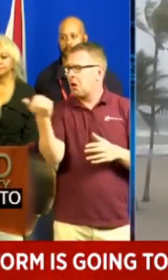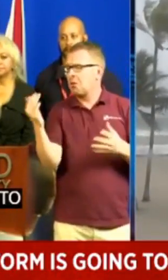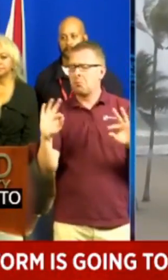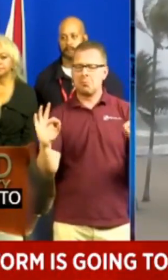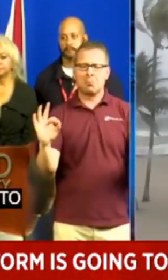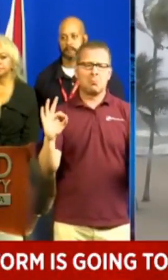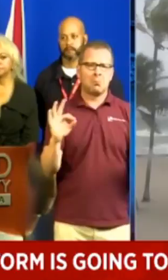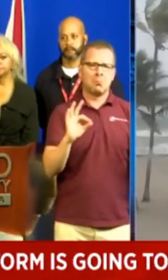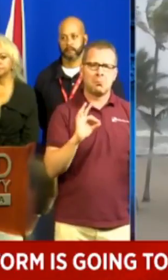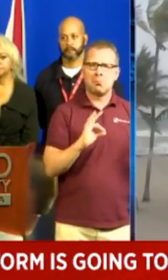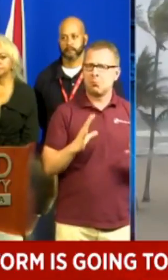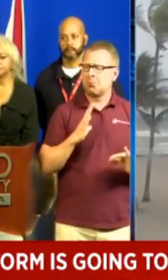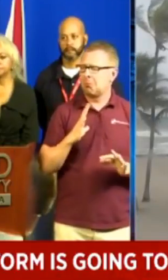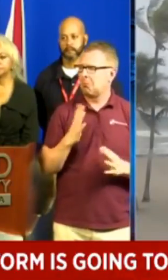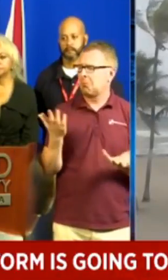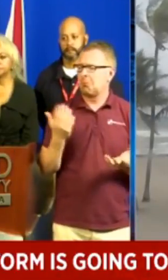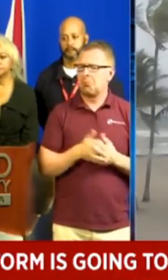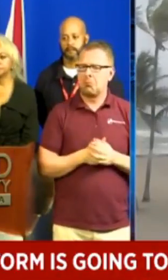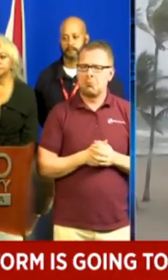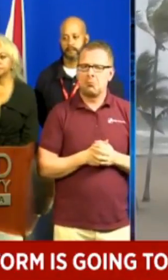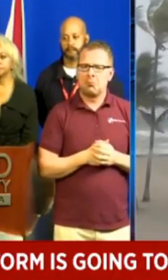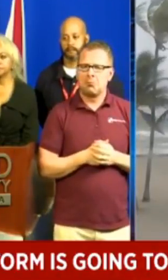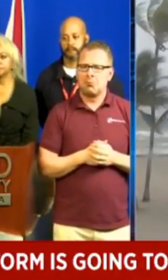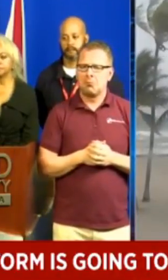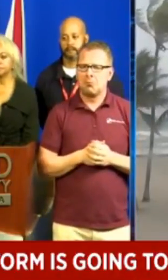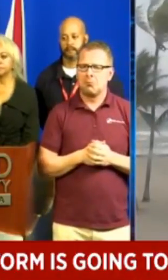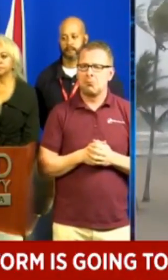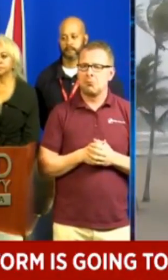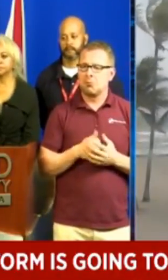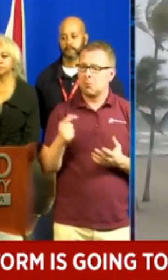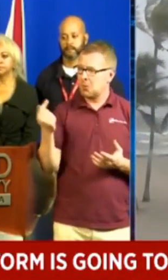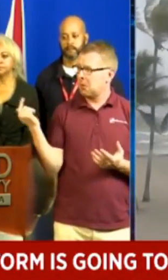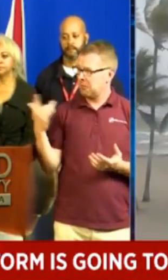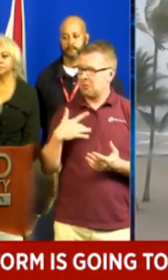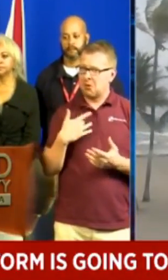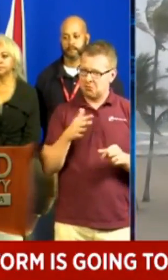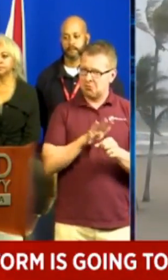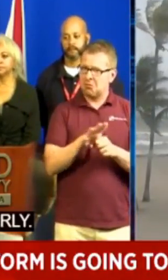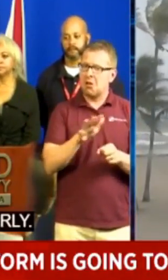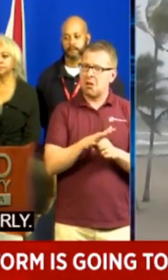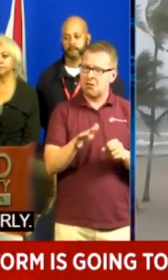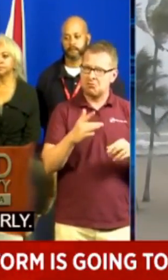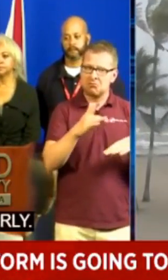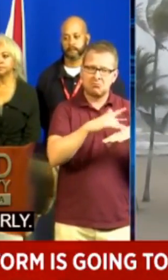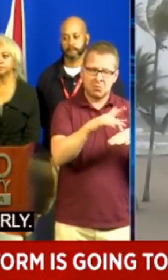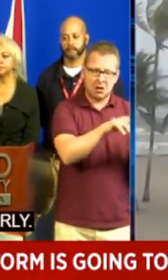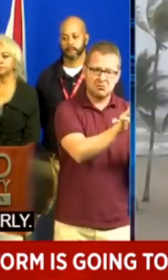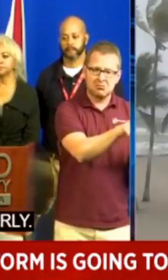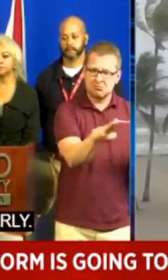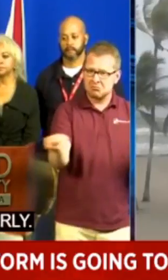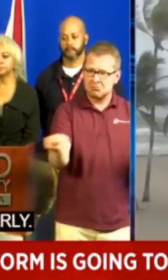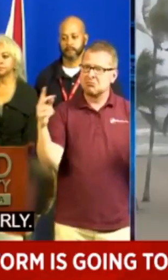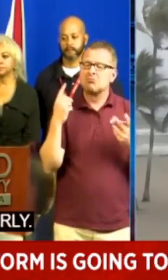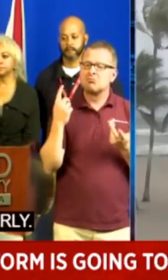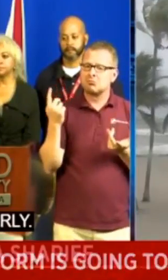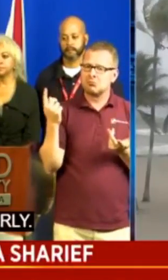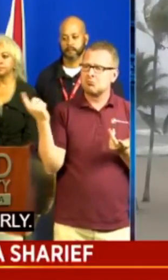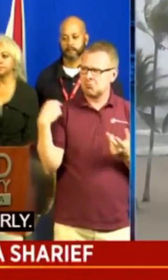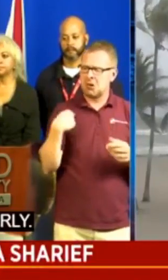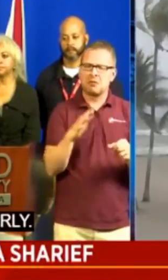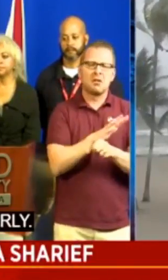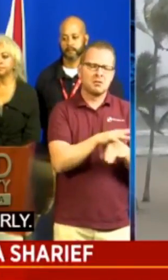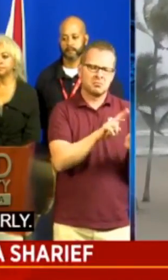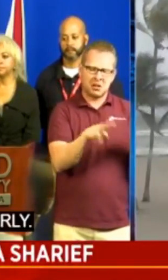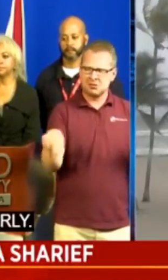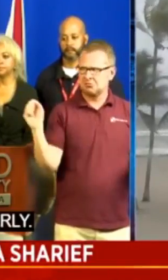And right now, you think you have sufficient space for the shelters that are currently open? Yes, we believe we have sufficient space. We've actually got thousands